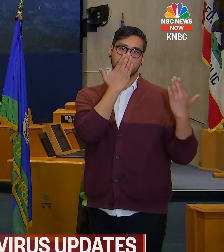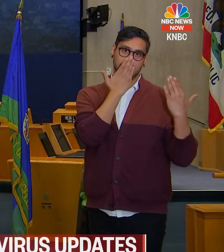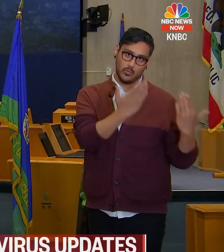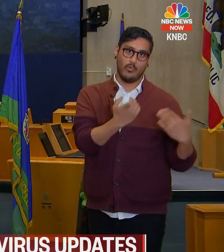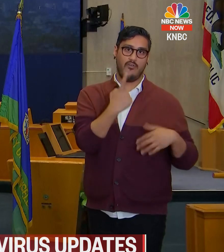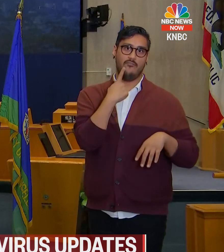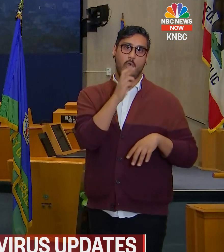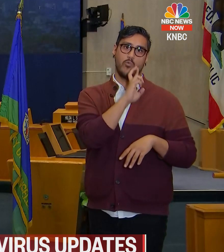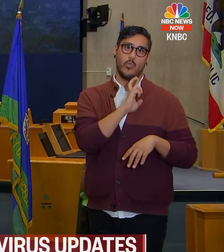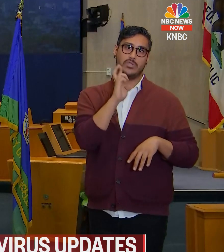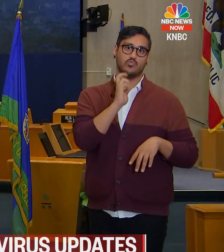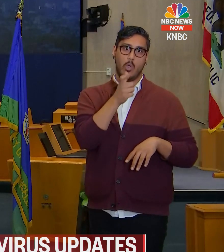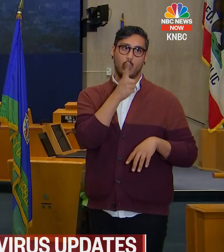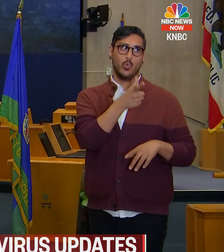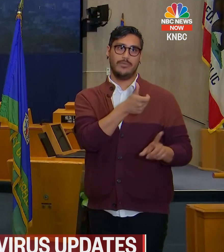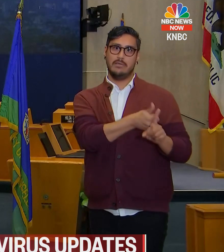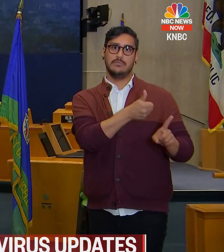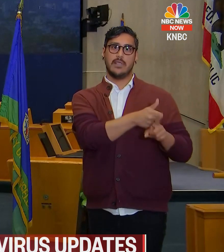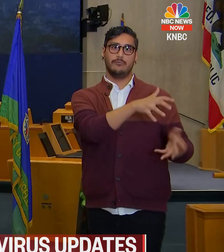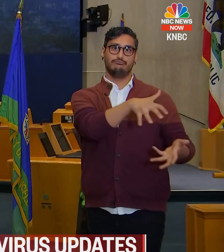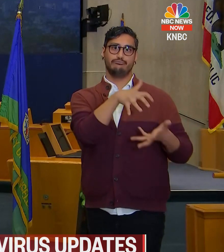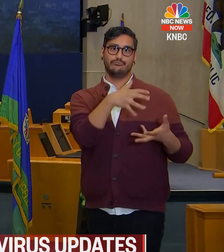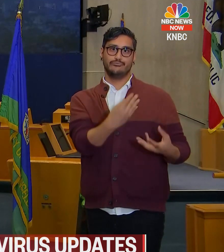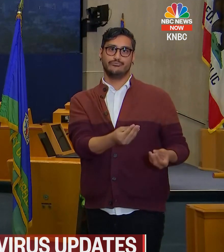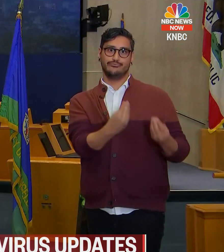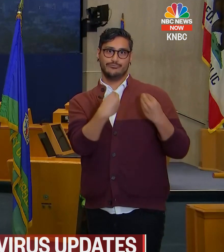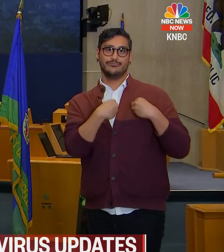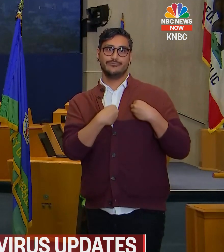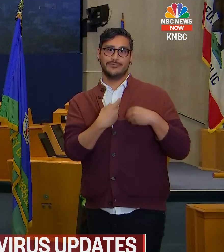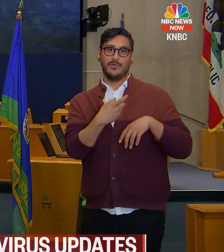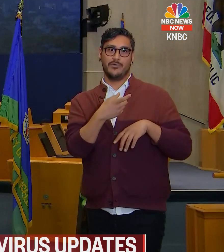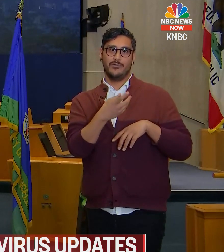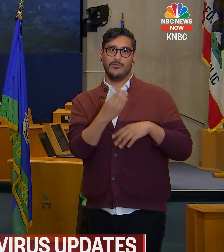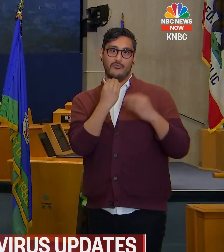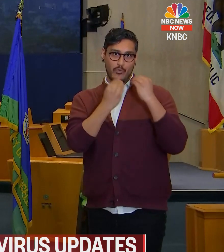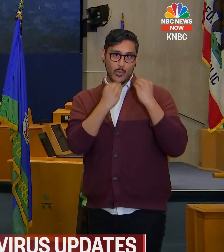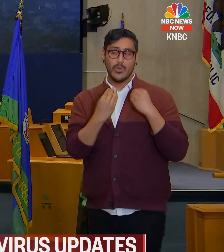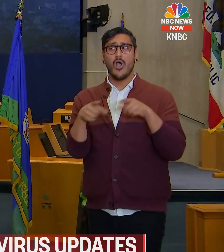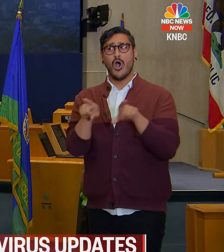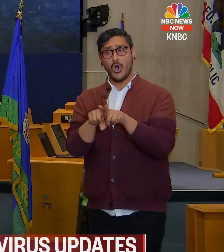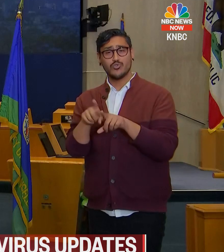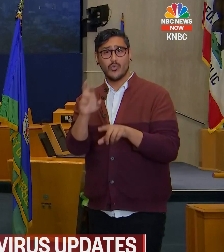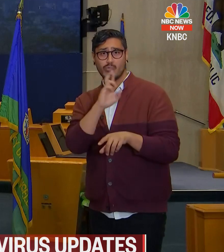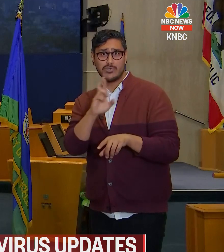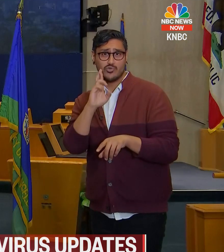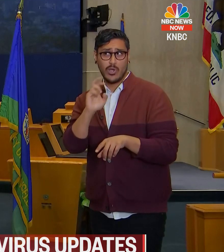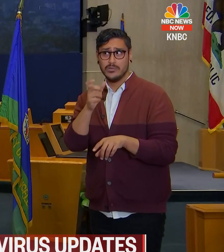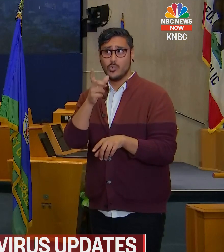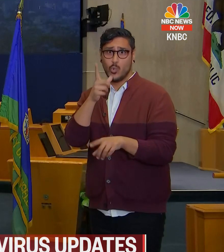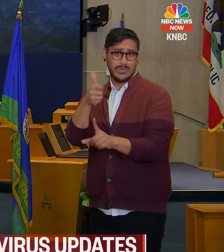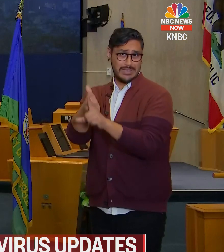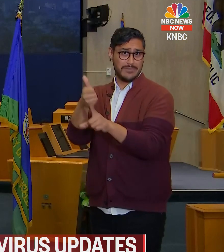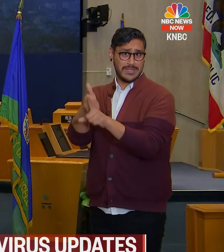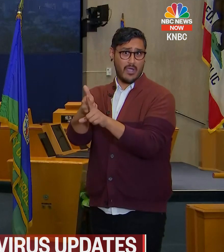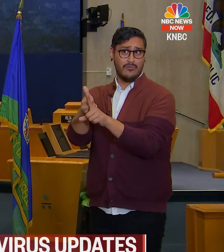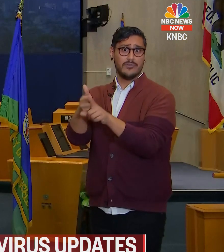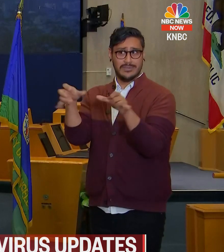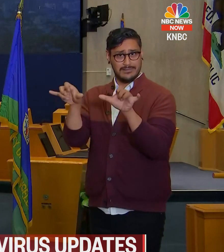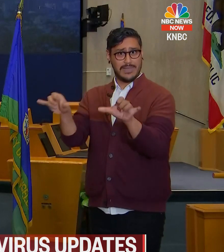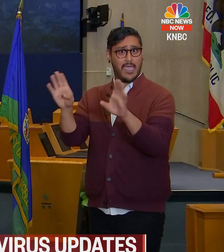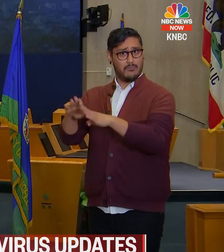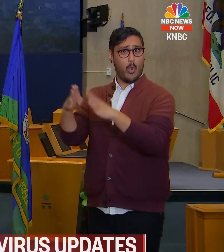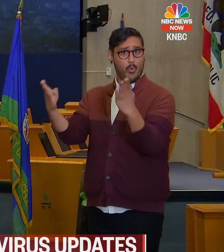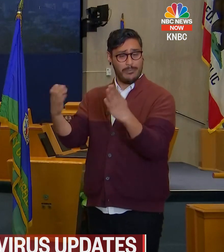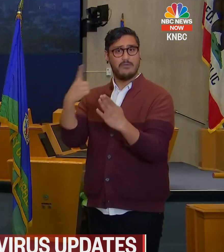that provided food for our fire stations and for those restaurants that are still open in relation to supporting our first